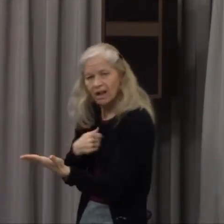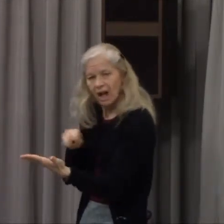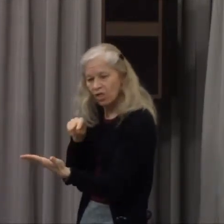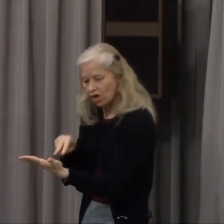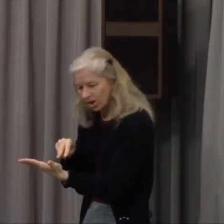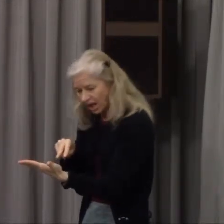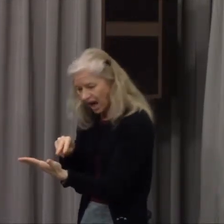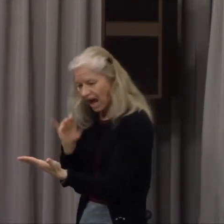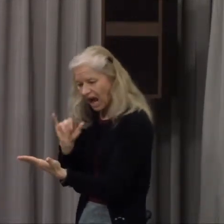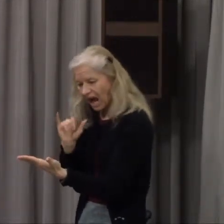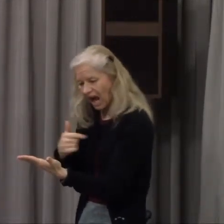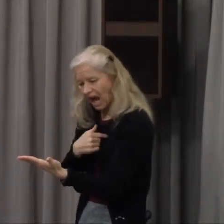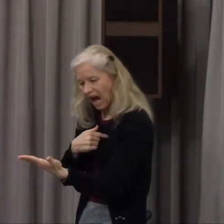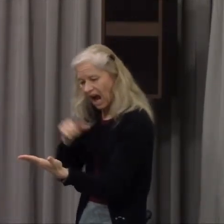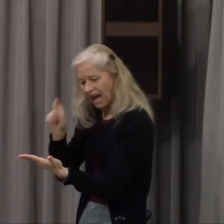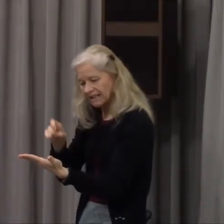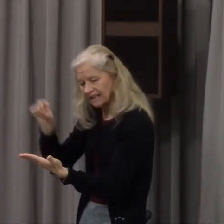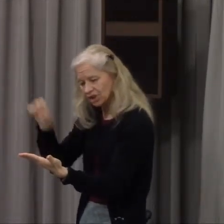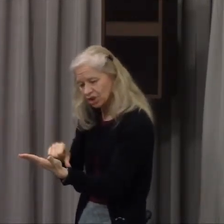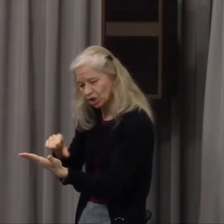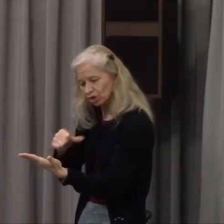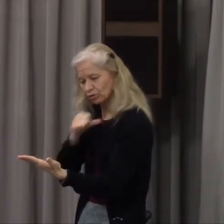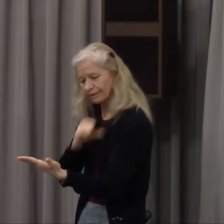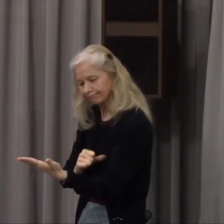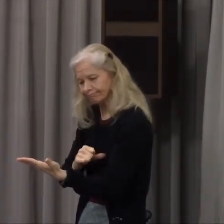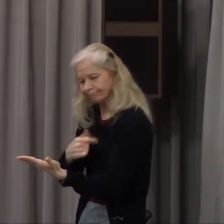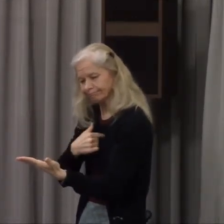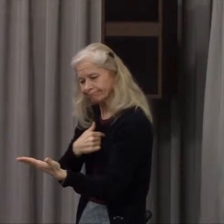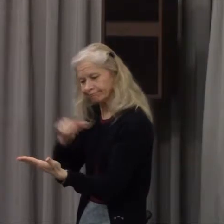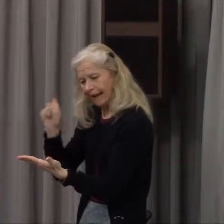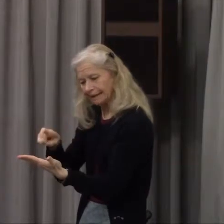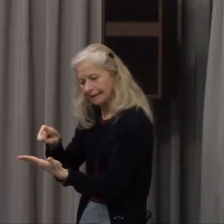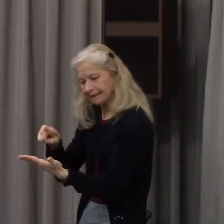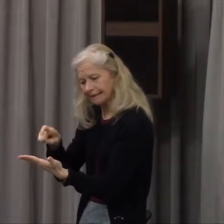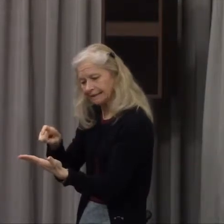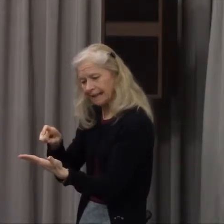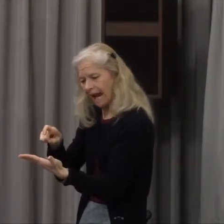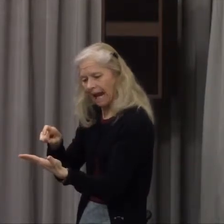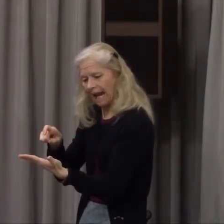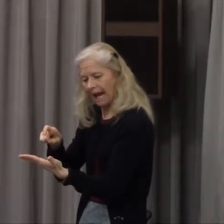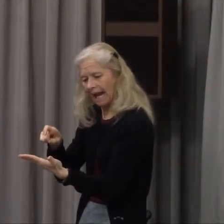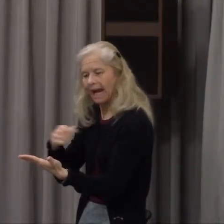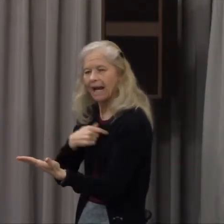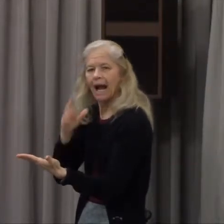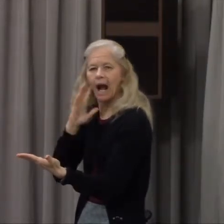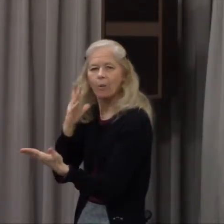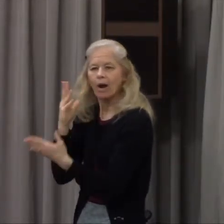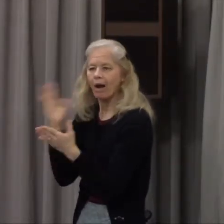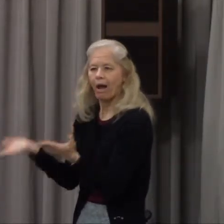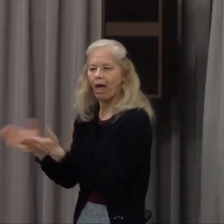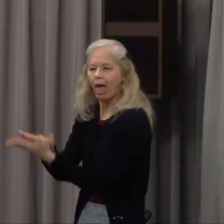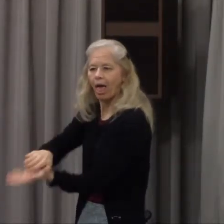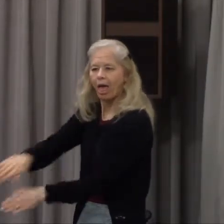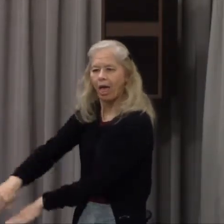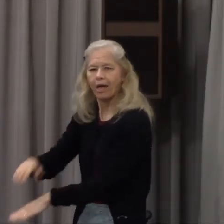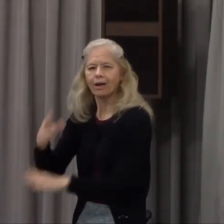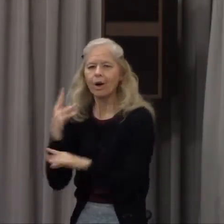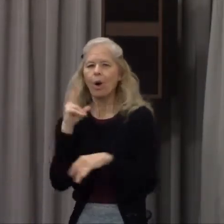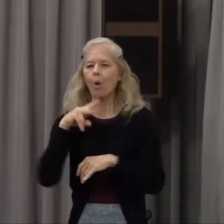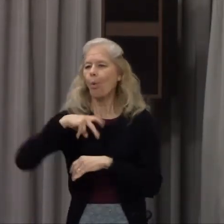would not be wise. You see, but here's the good thing. See, God doesn't stab you in the back, does He? Yeah. He doesn't do that. The Word of